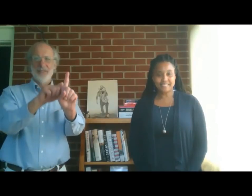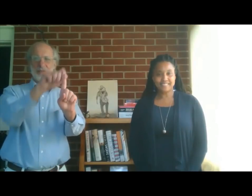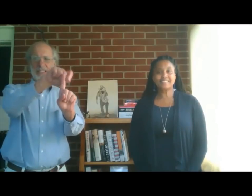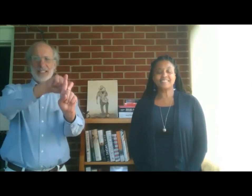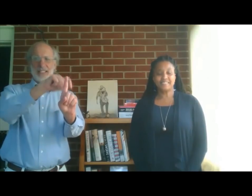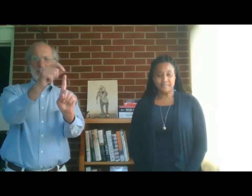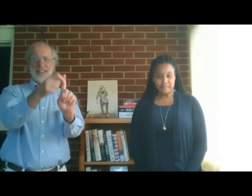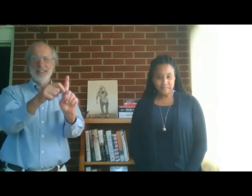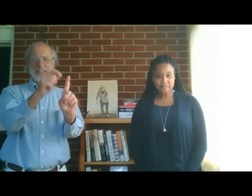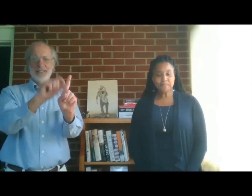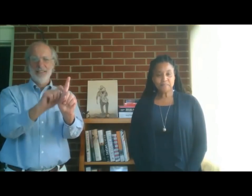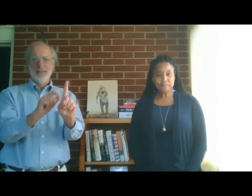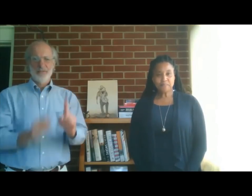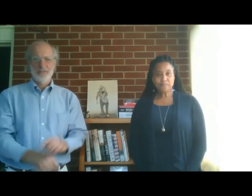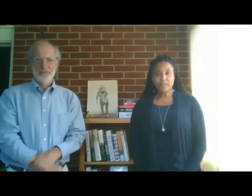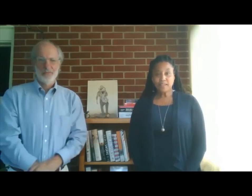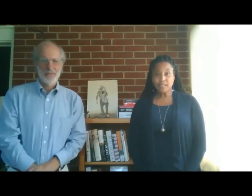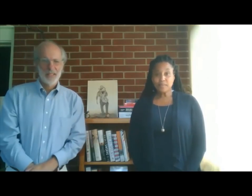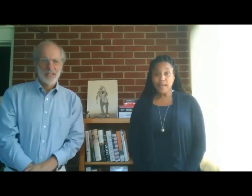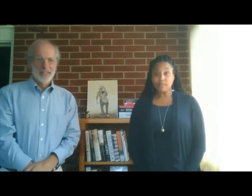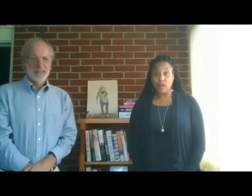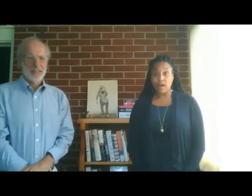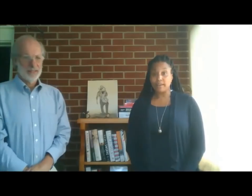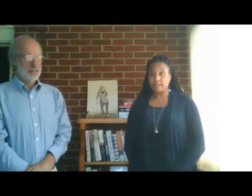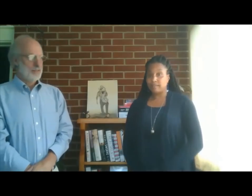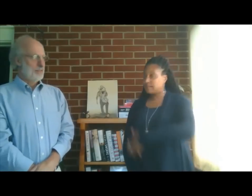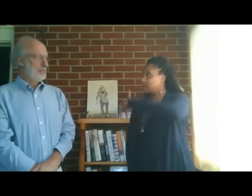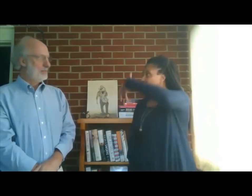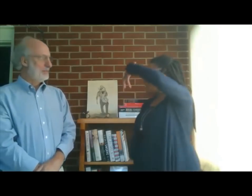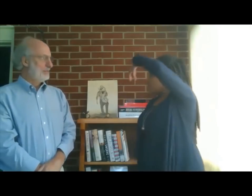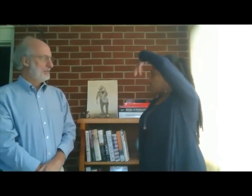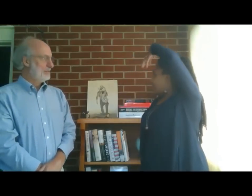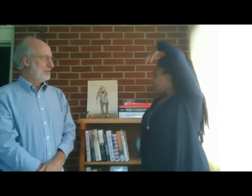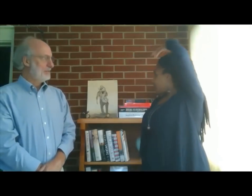That's right, banana. Next we have lion.